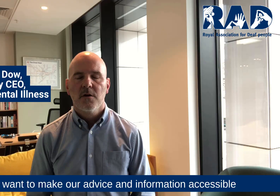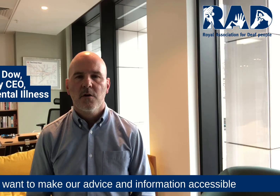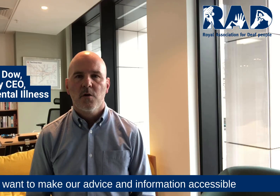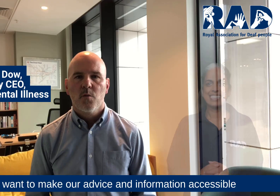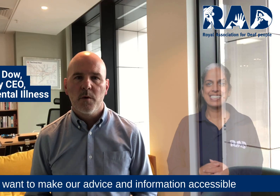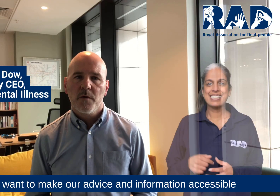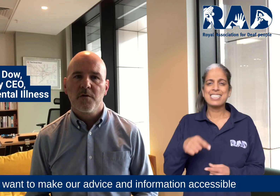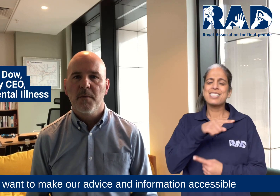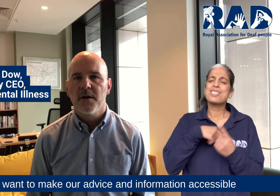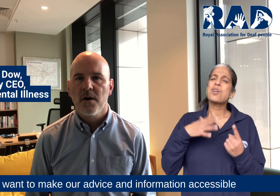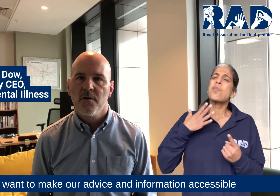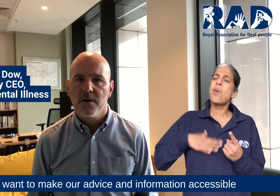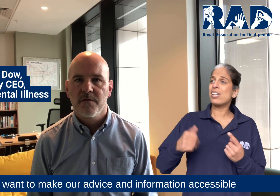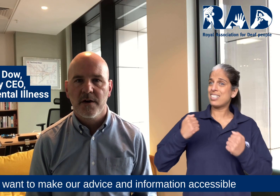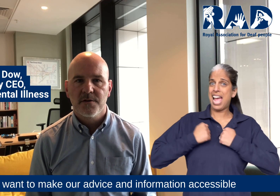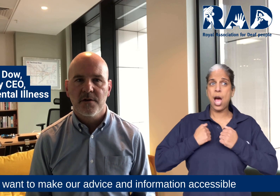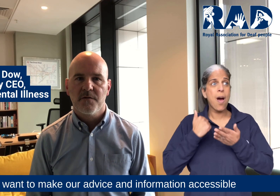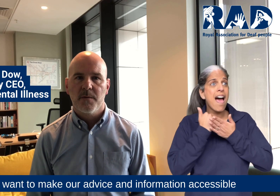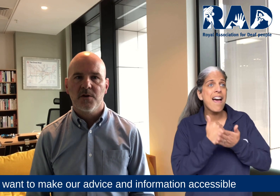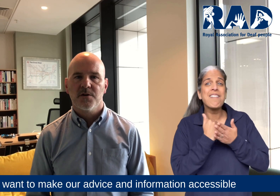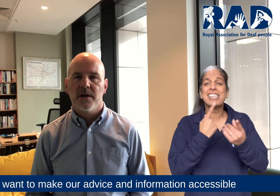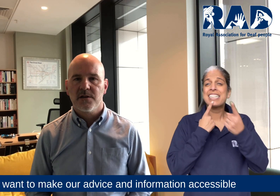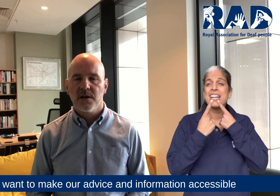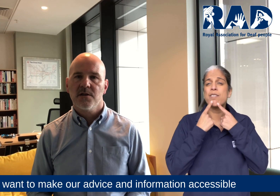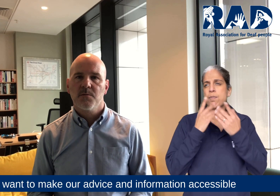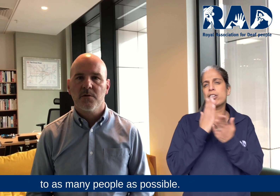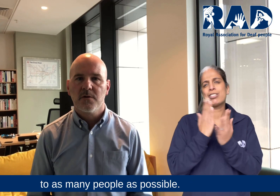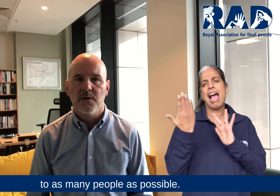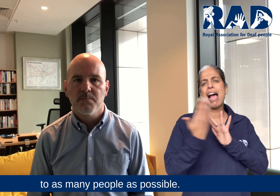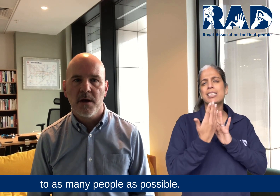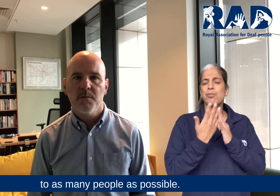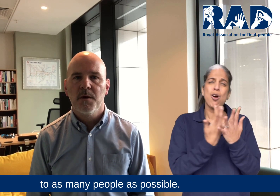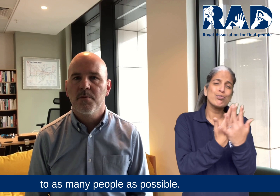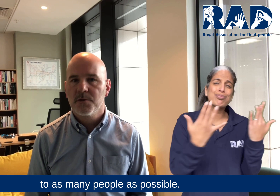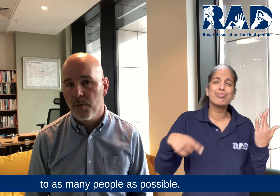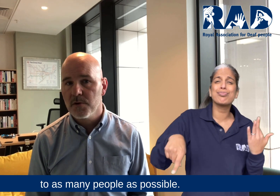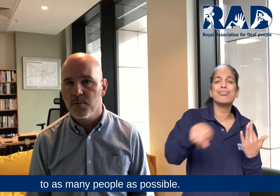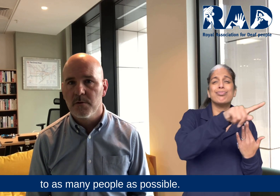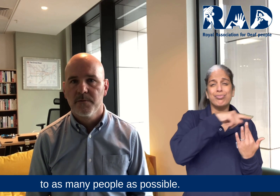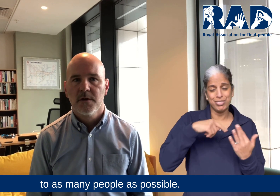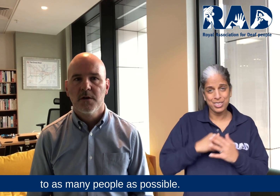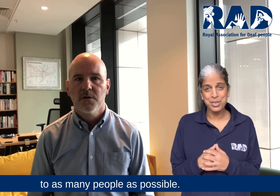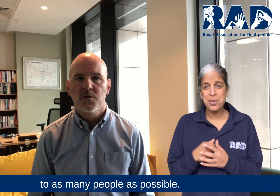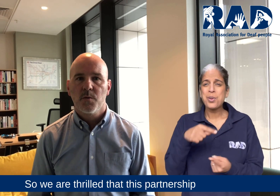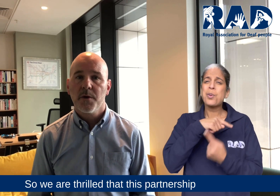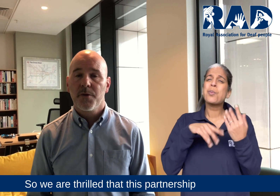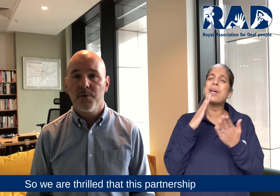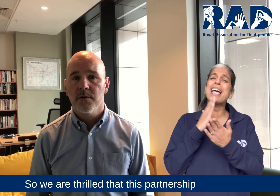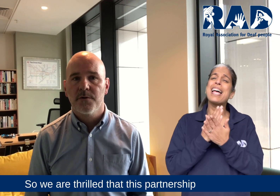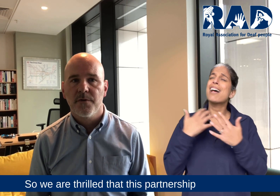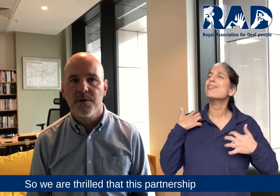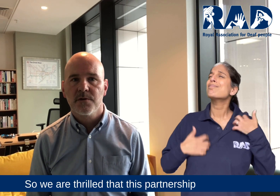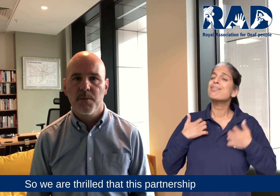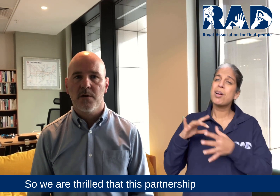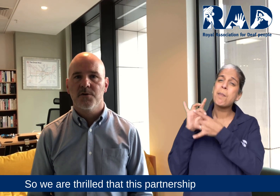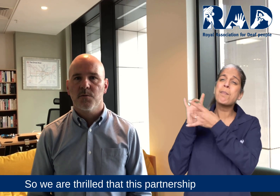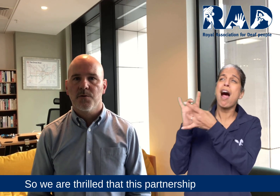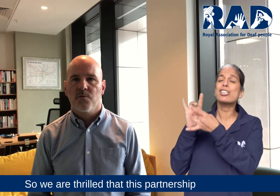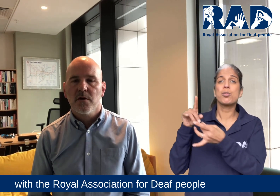We want to make our advice and information accessible to as many people as possible, so we're thrilled that this partnership with the Royal